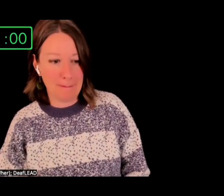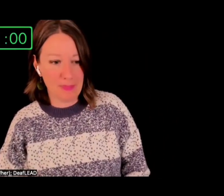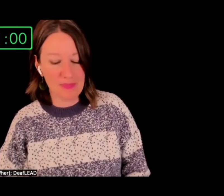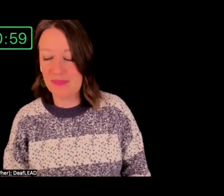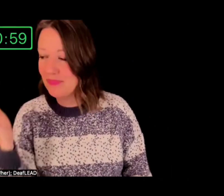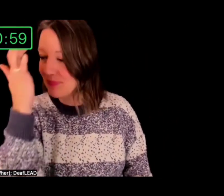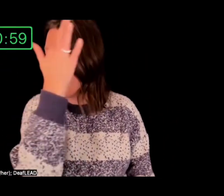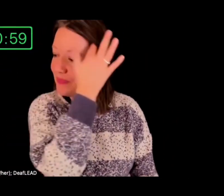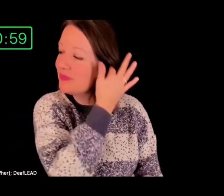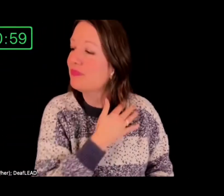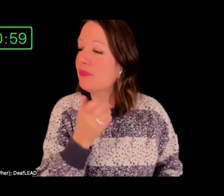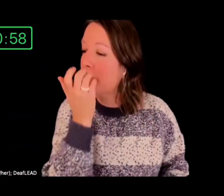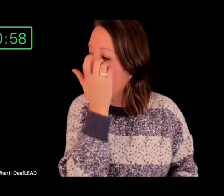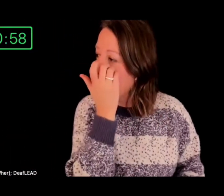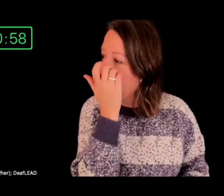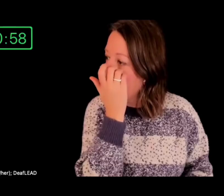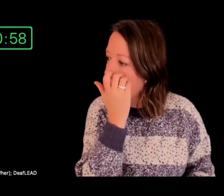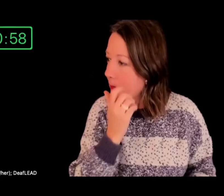time to do so.